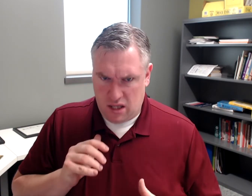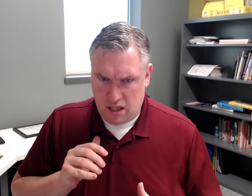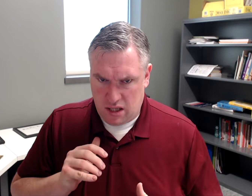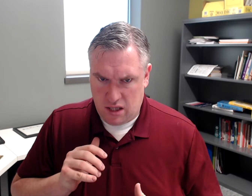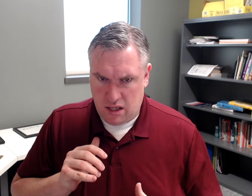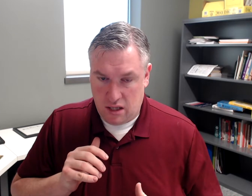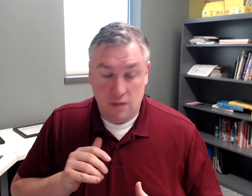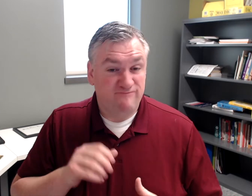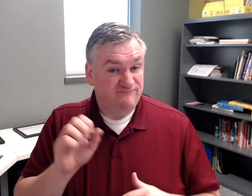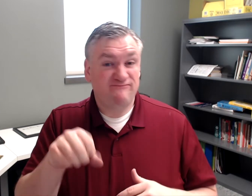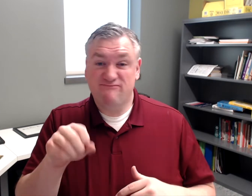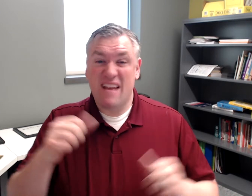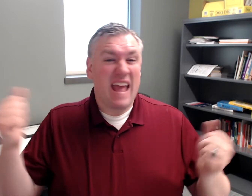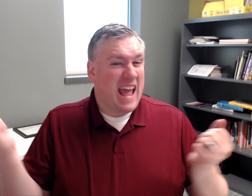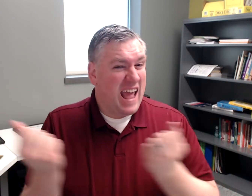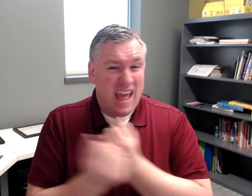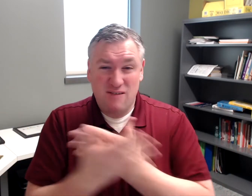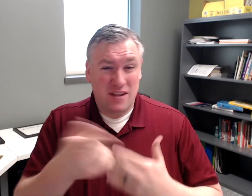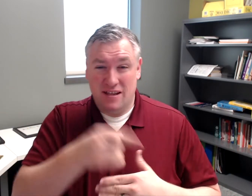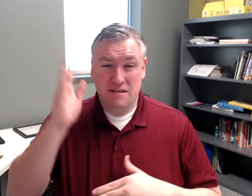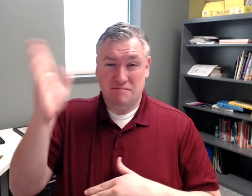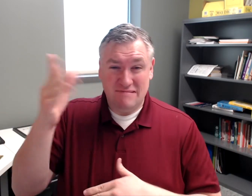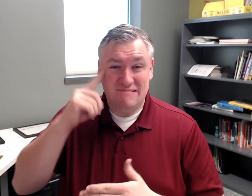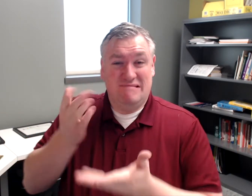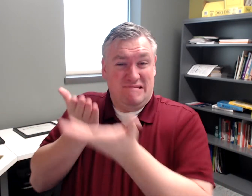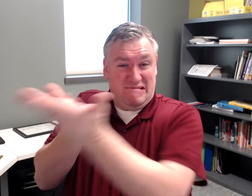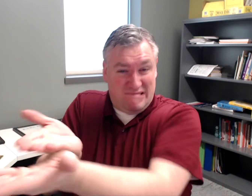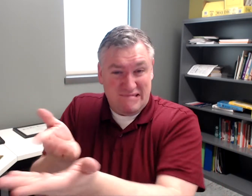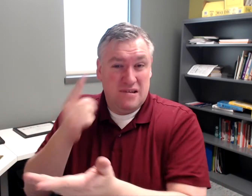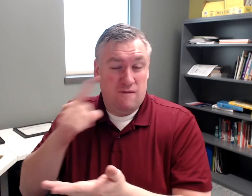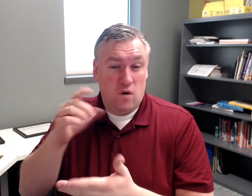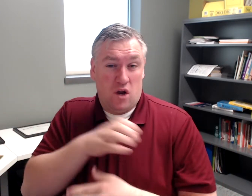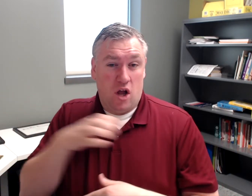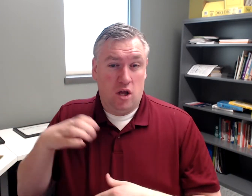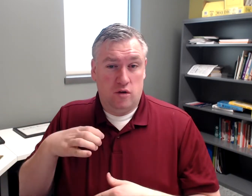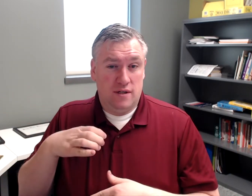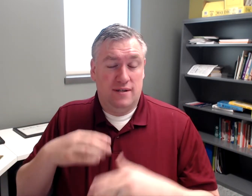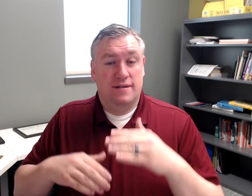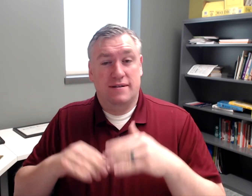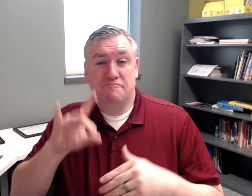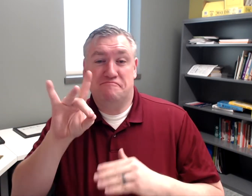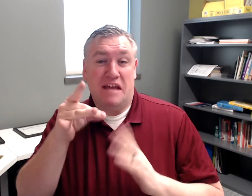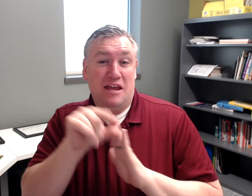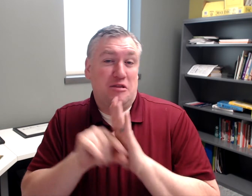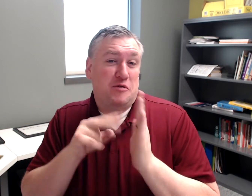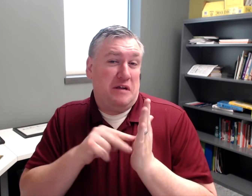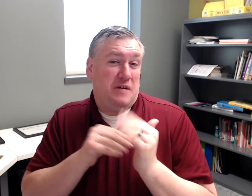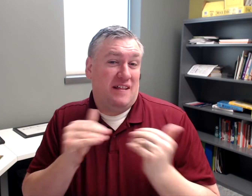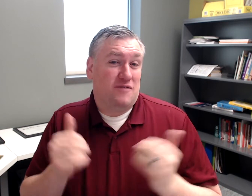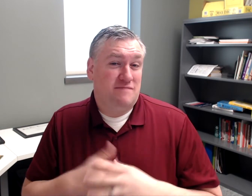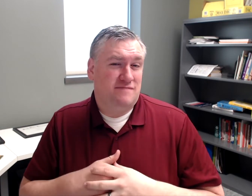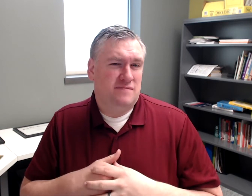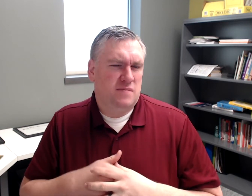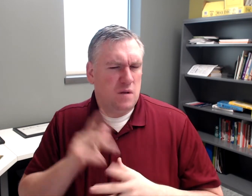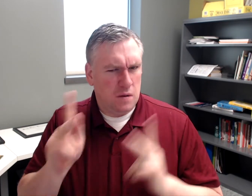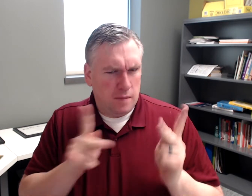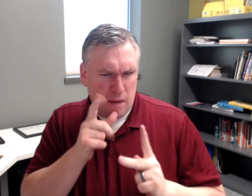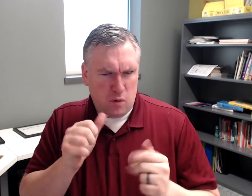level. He was like, what? Yep, everything that they would present to Congress was a max of an eighth grade reading